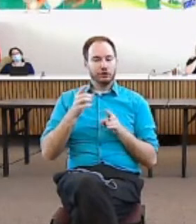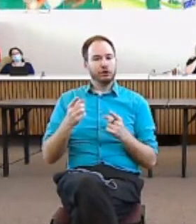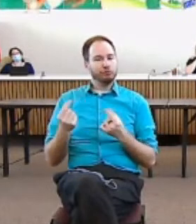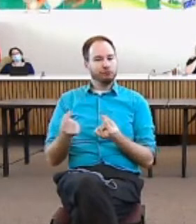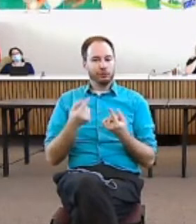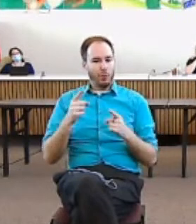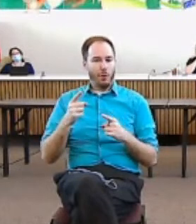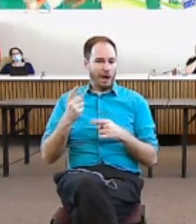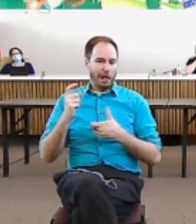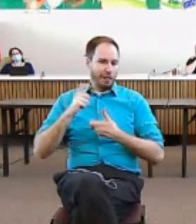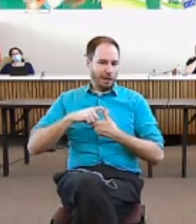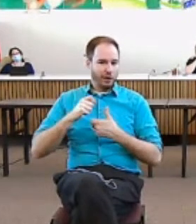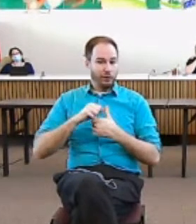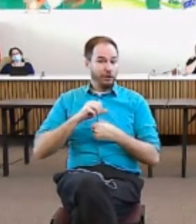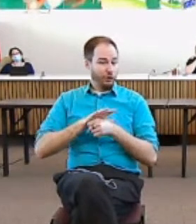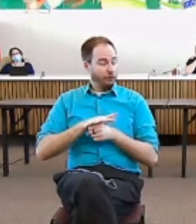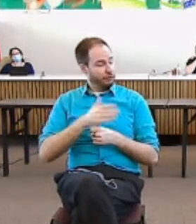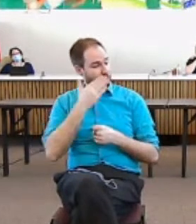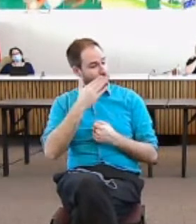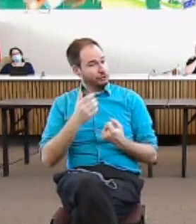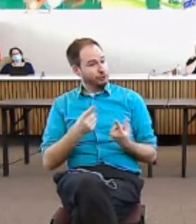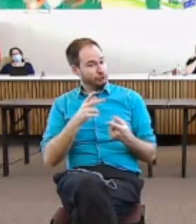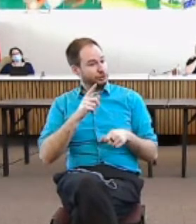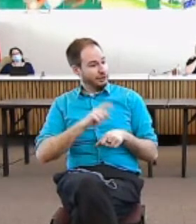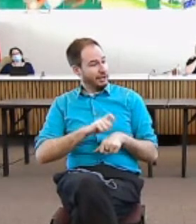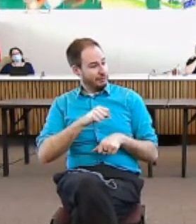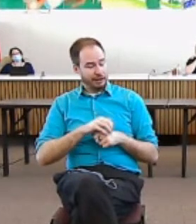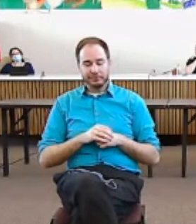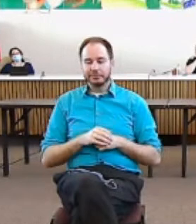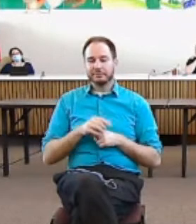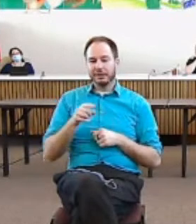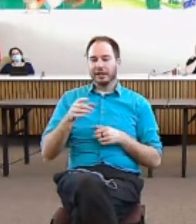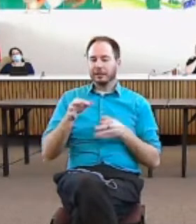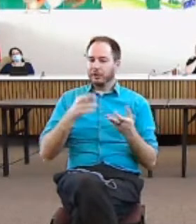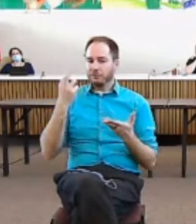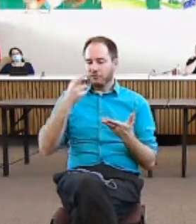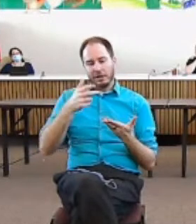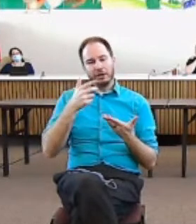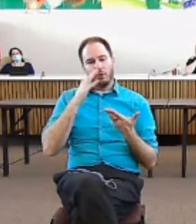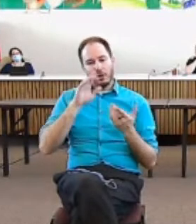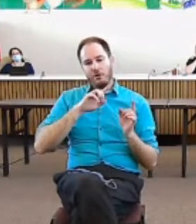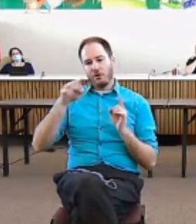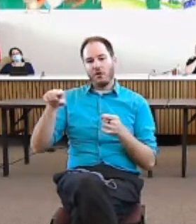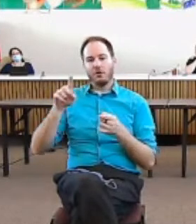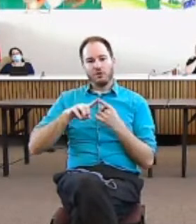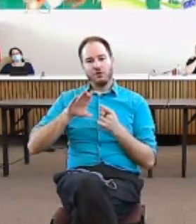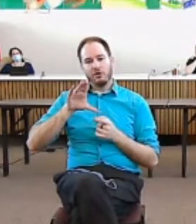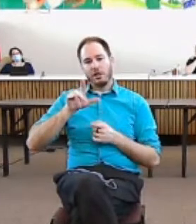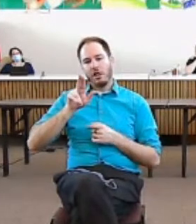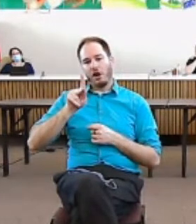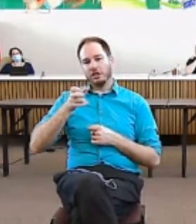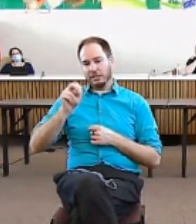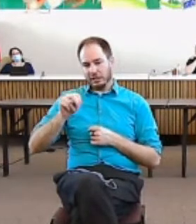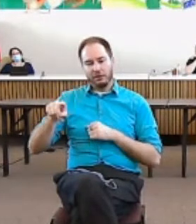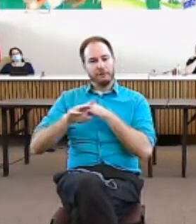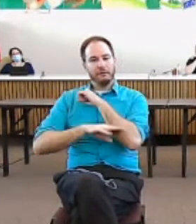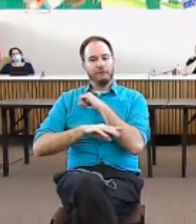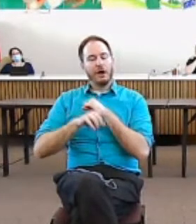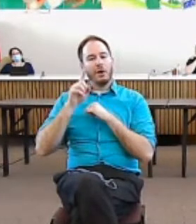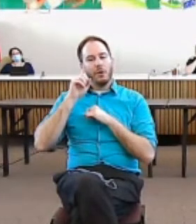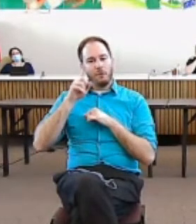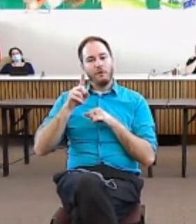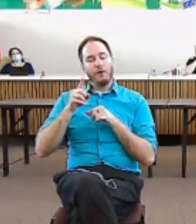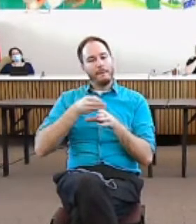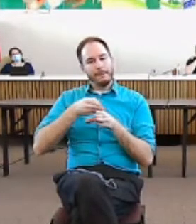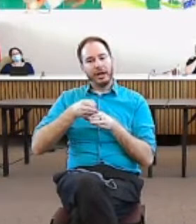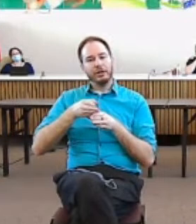COVID lockdown. Good way to do it. This probably explains why he is going to Clarkson this fall and majoring in civil